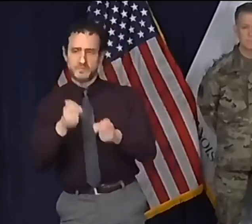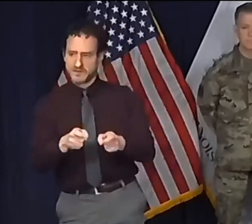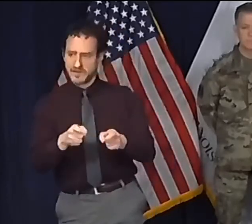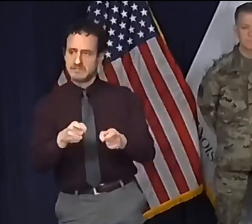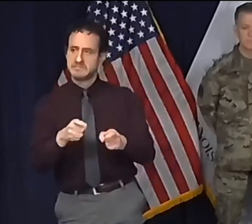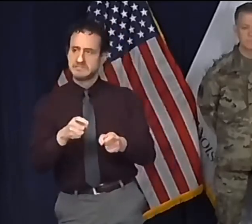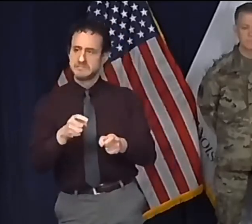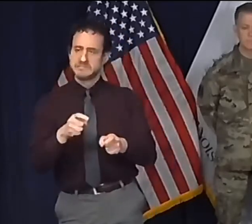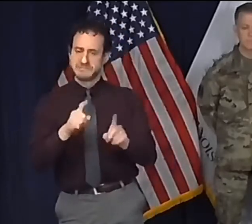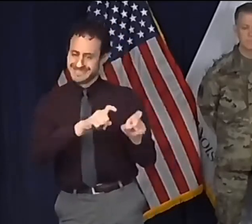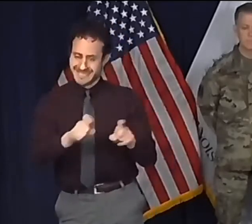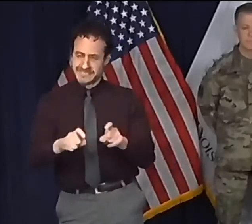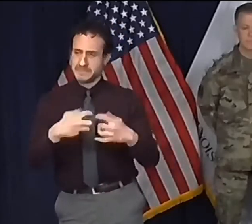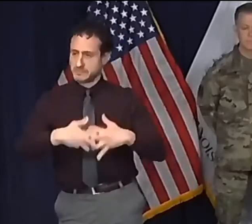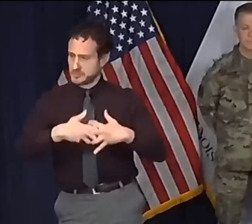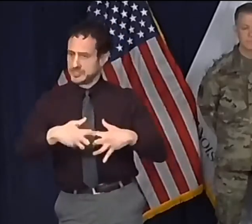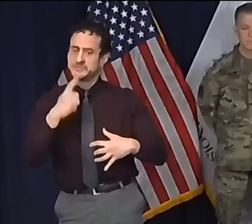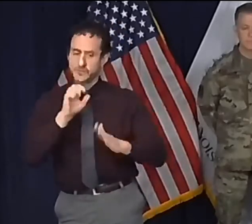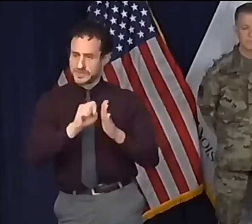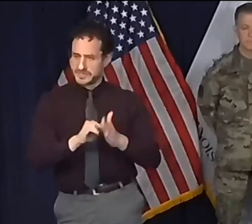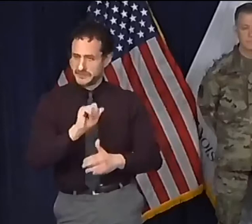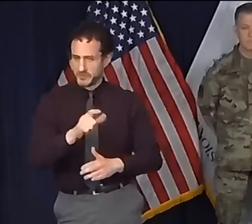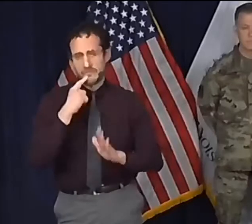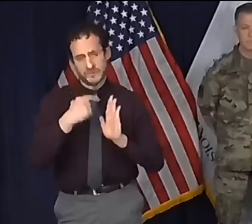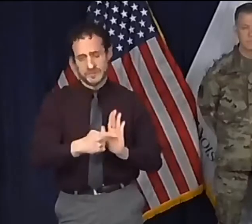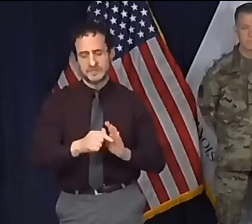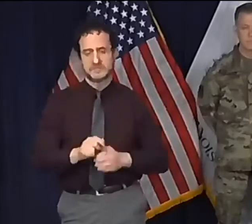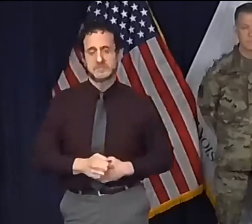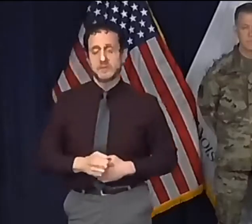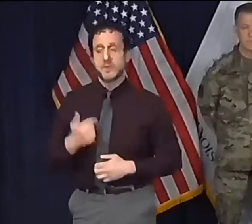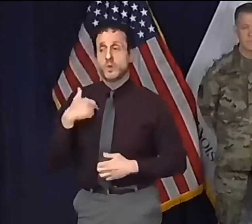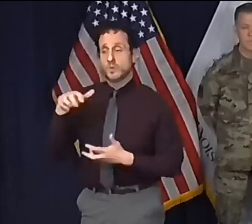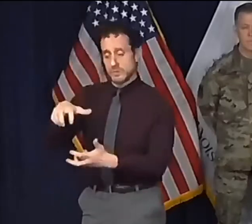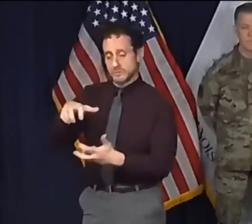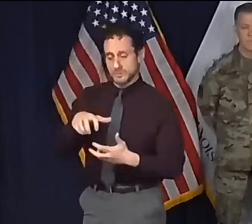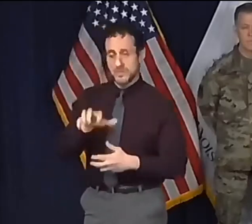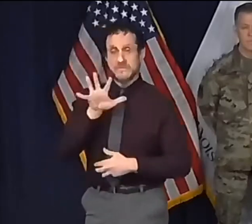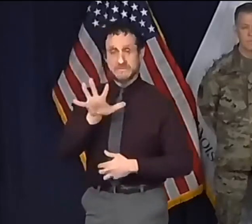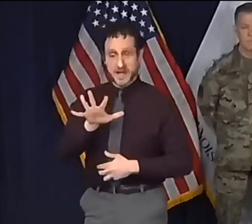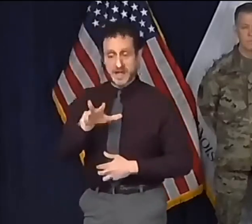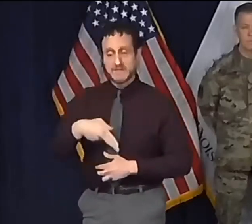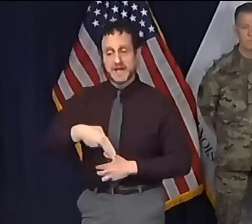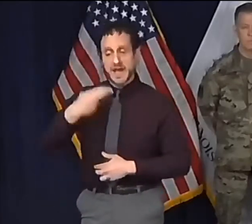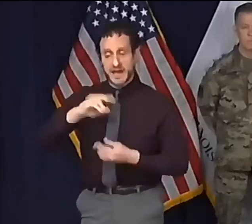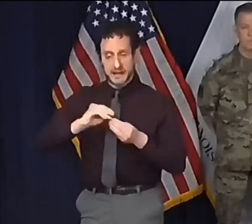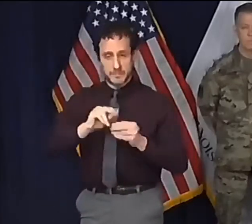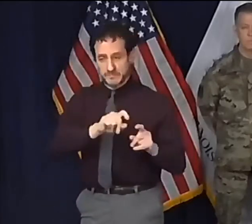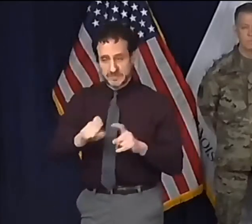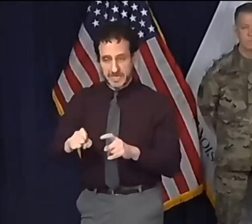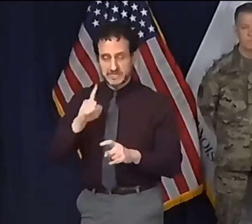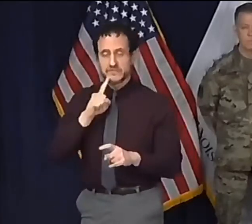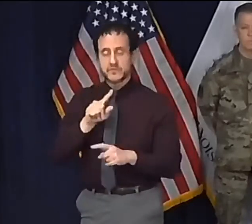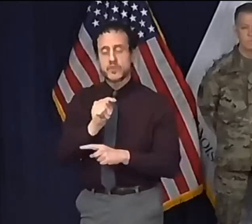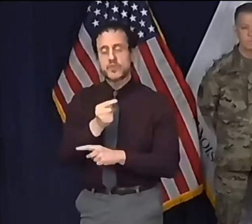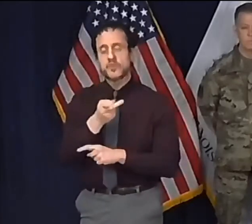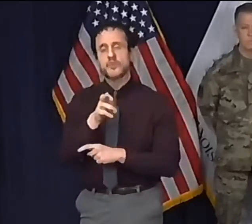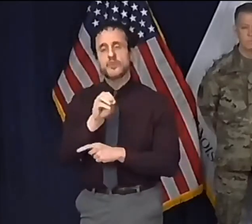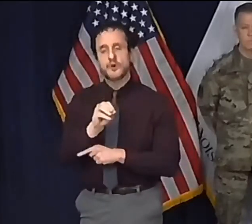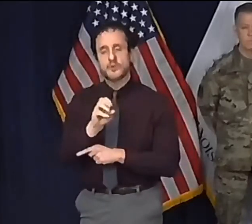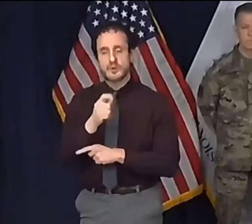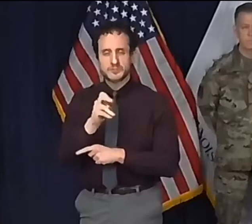of Illinois. So we acquired 5 high-volume RNA extractors from Thermo Fisher, each of